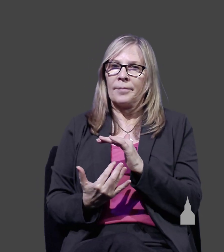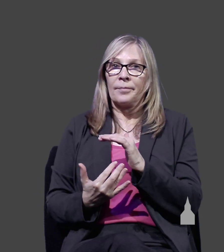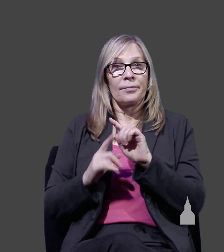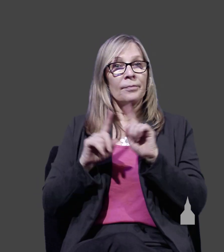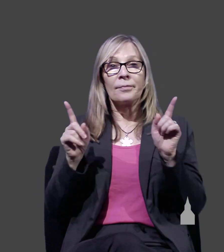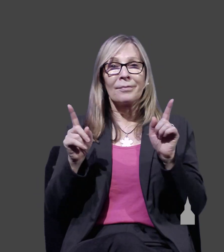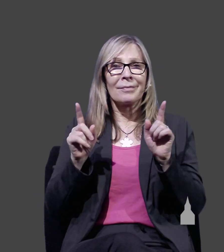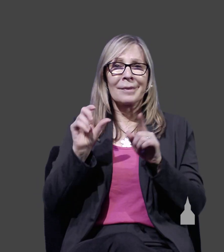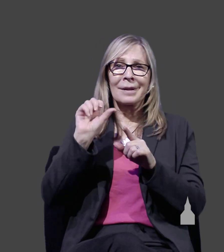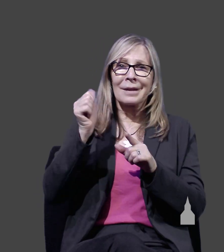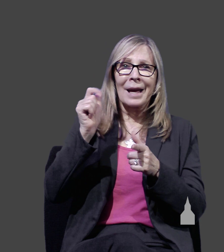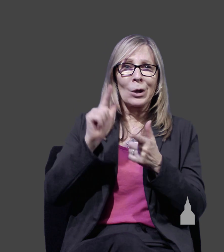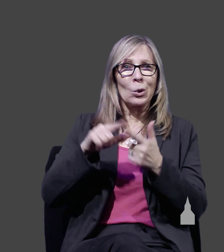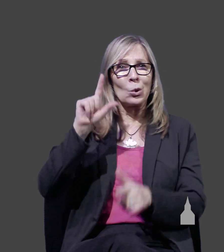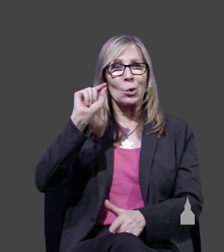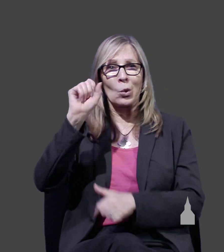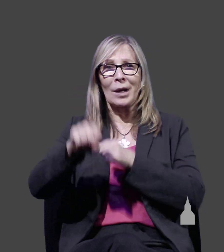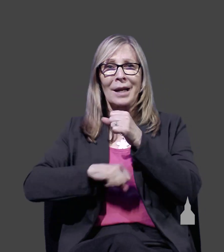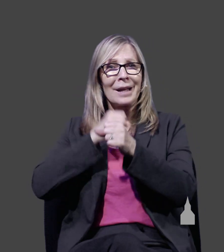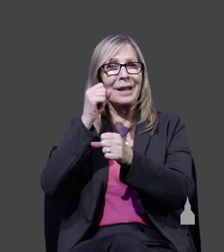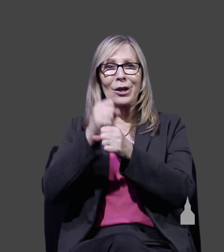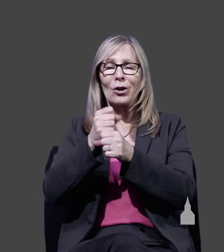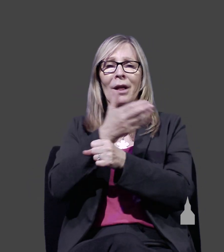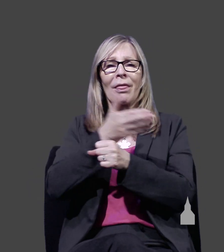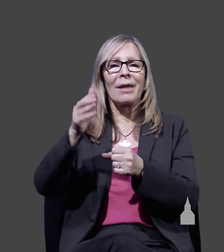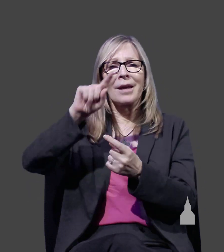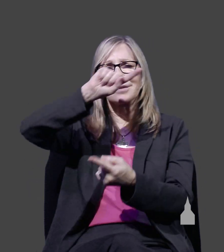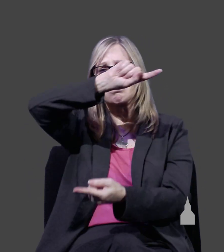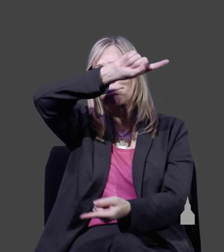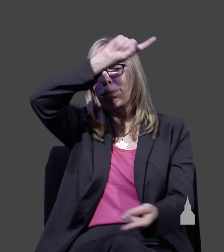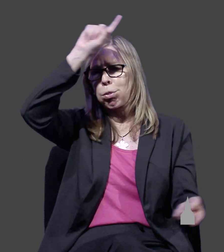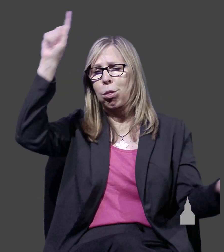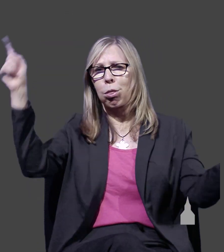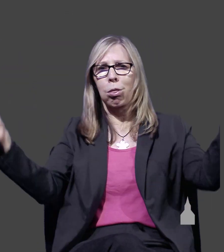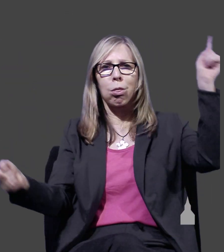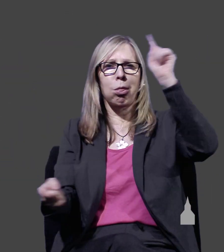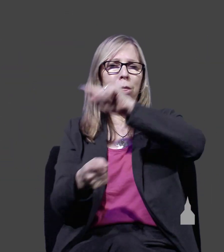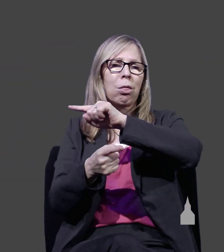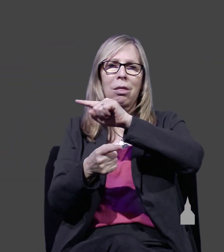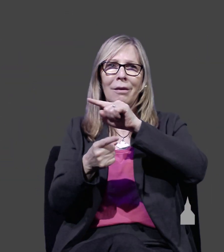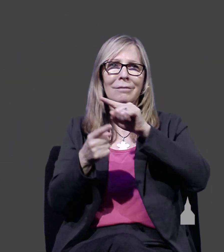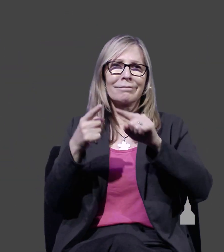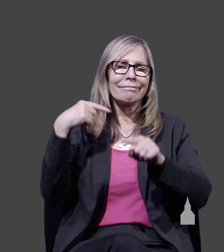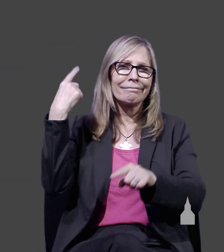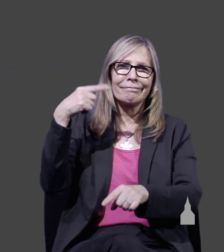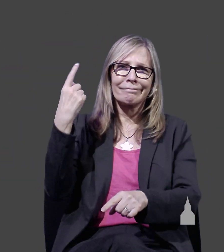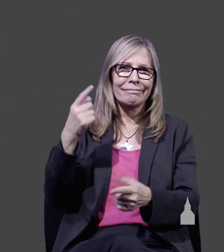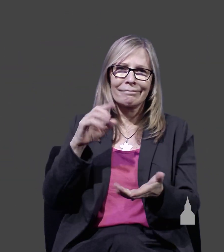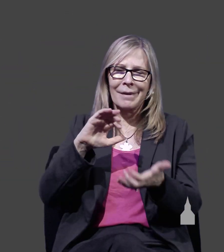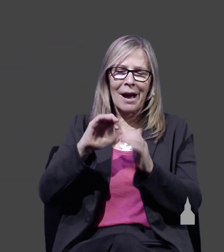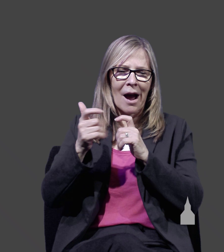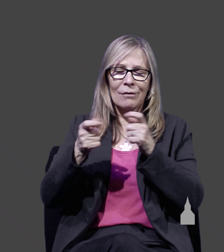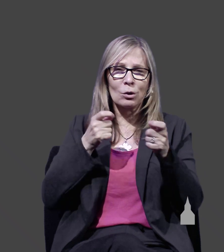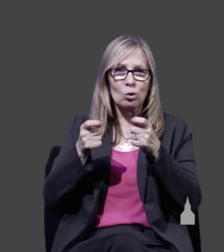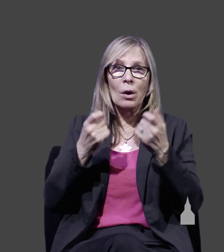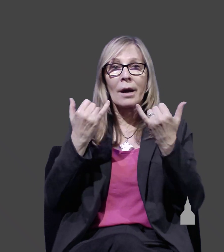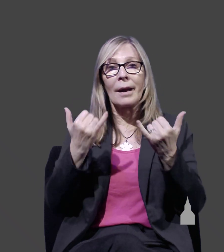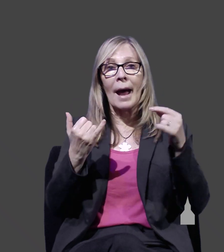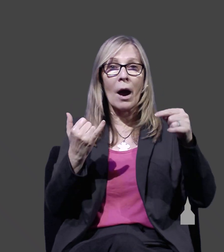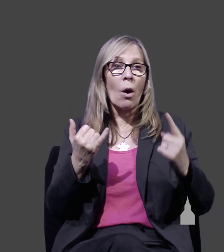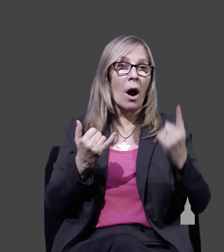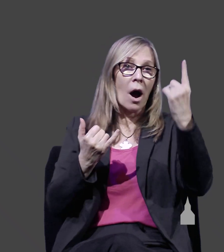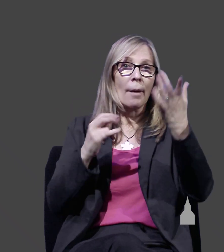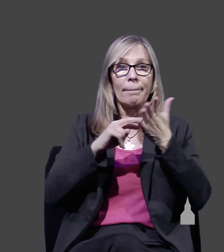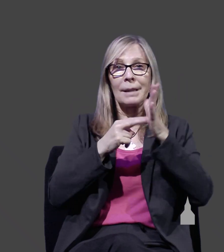In a matter of 10 to 20 years, things have spiraled even further out of control. Up is down, good